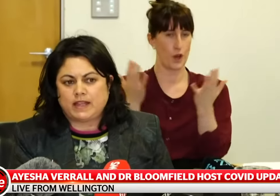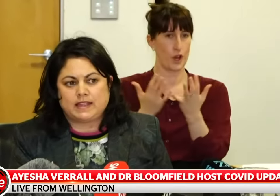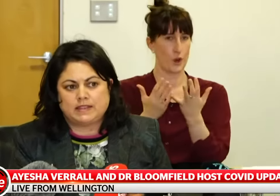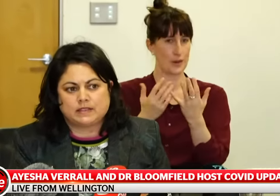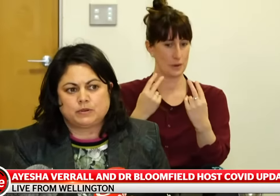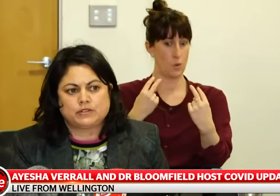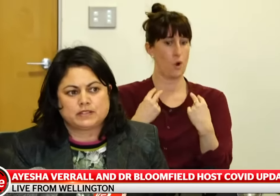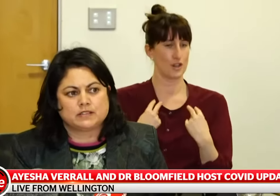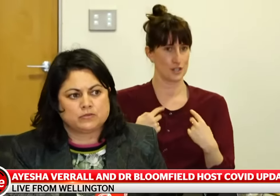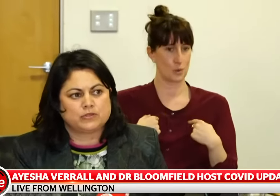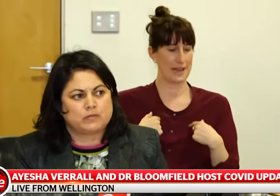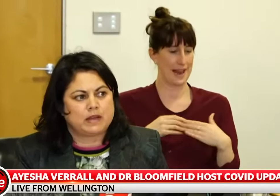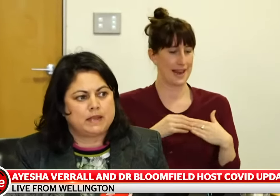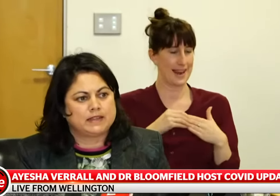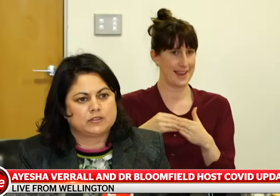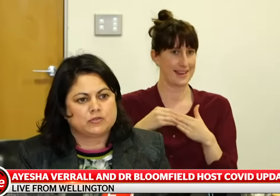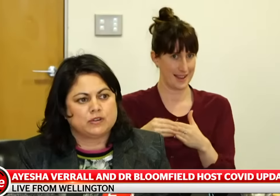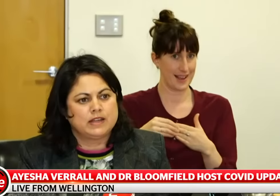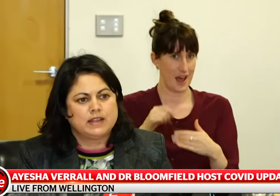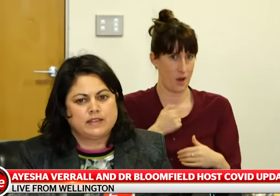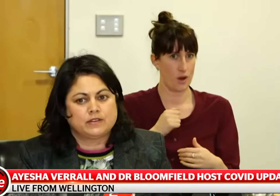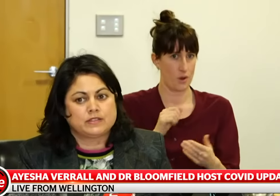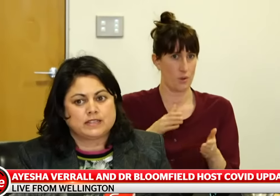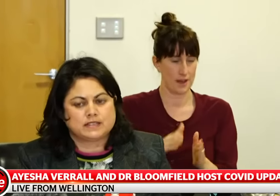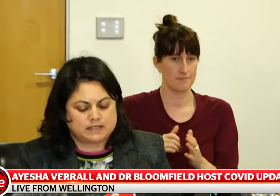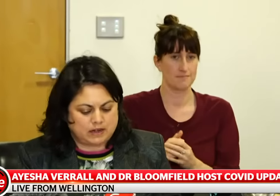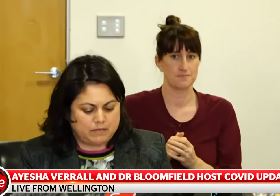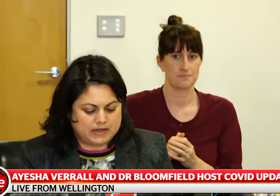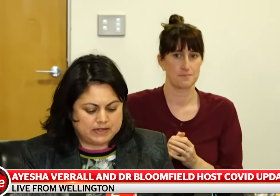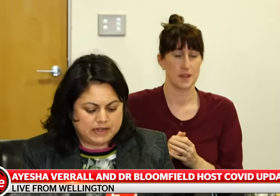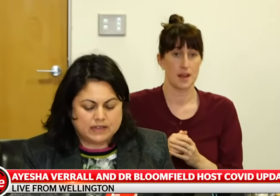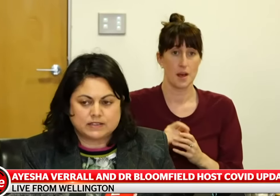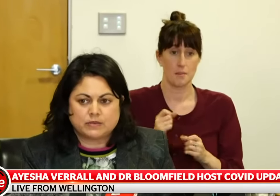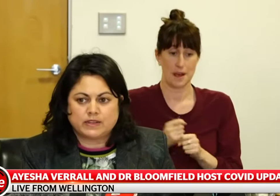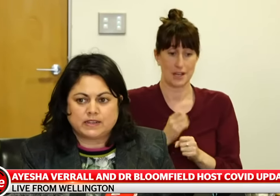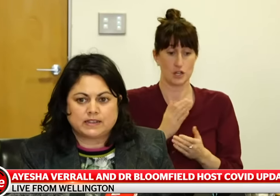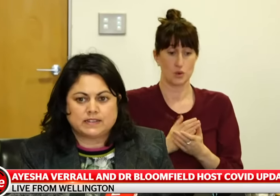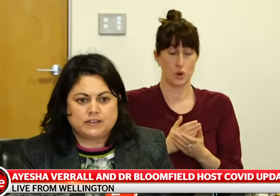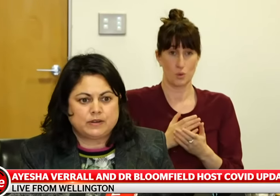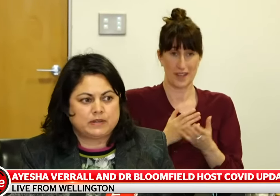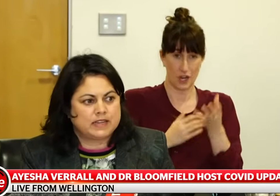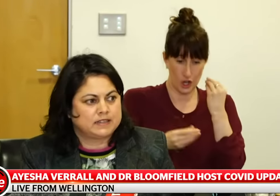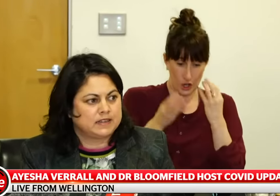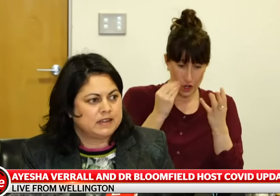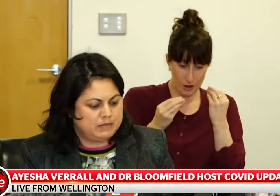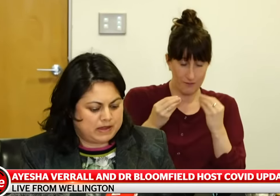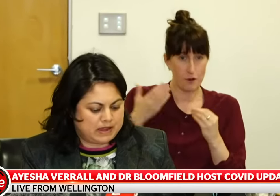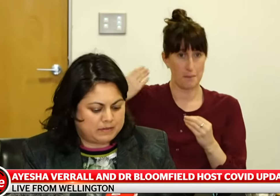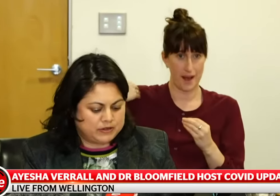along the way, and this process is also about making sure that those lessons are embedded so that we can continue to